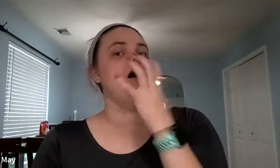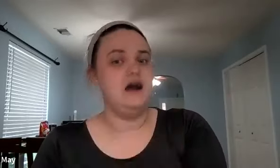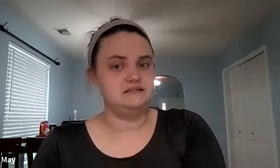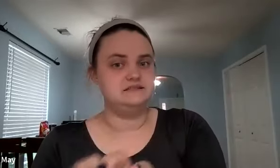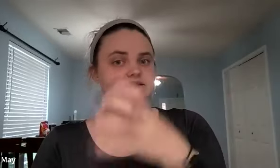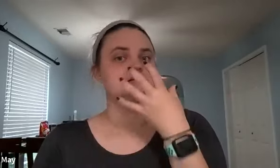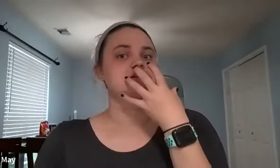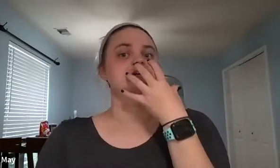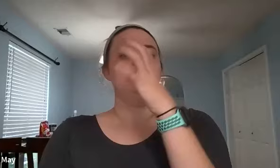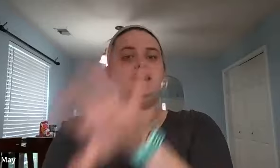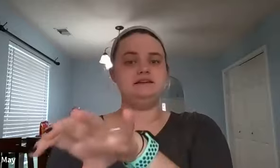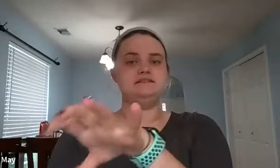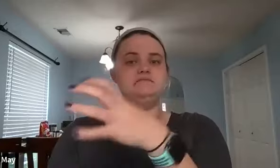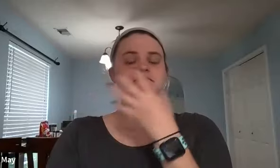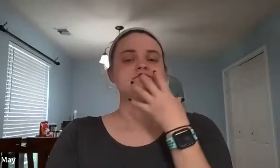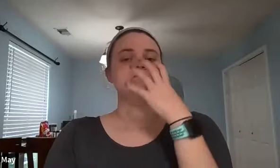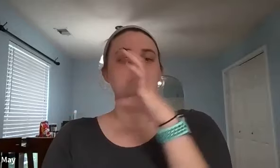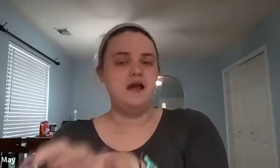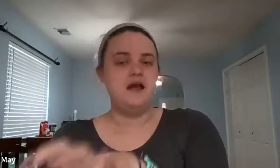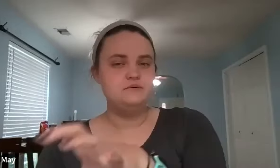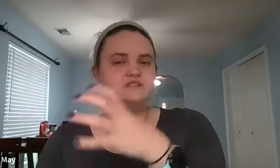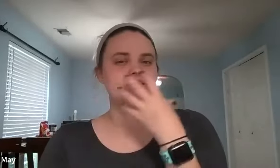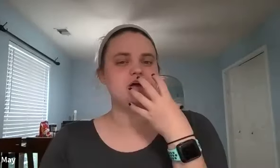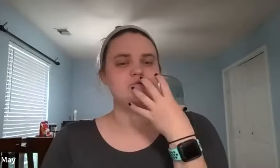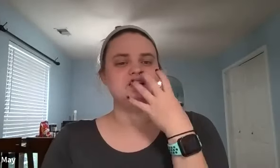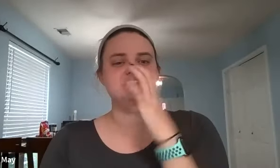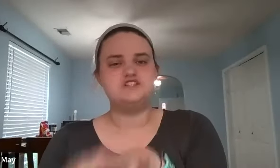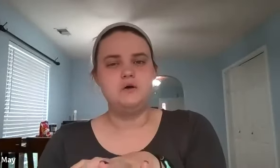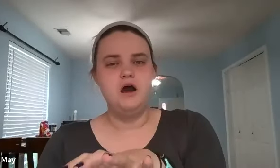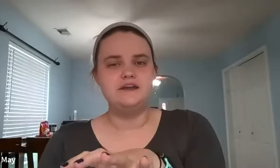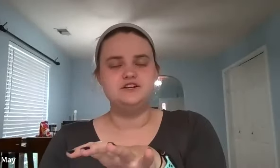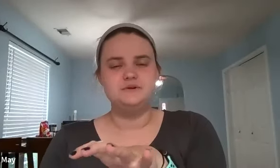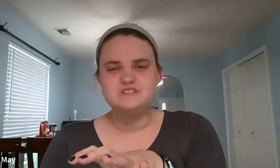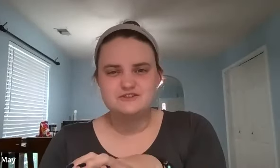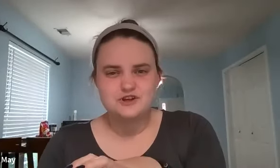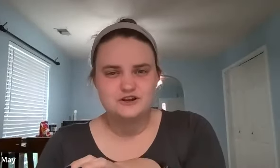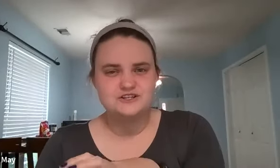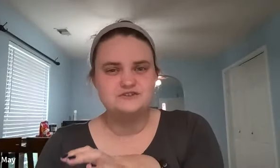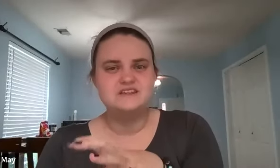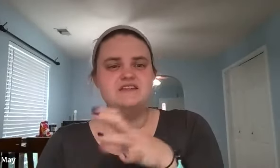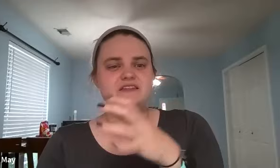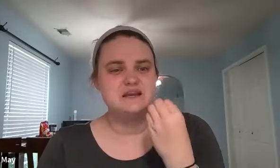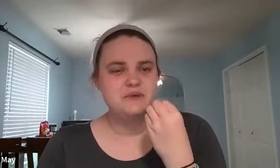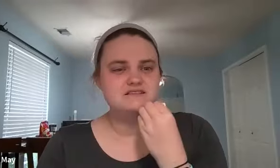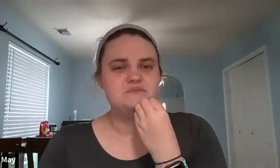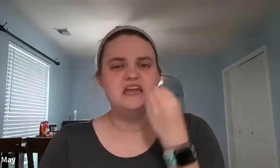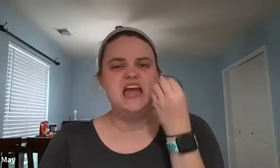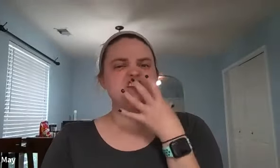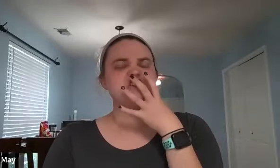hot, hot. I always think about almost like it's so hot, you know, when you see those cartoons, they take a bite of something and